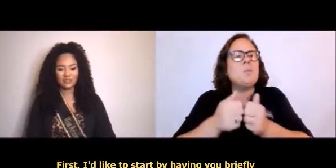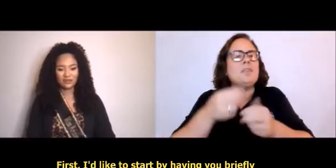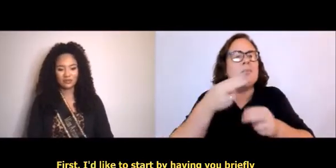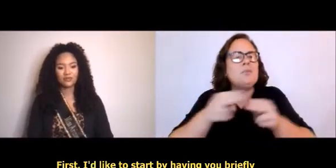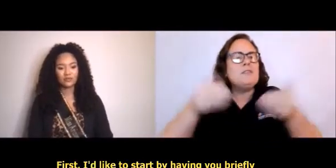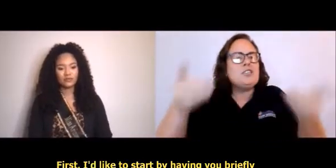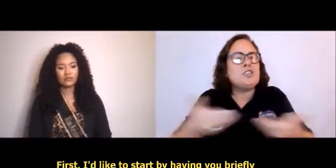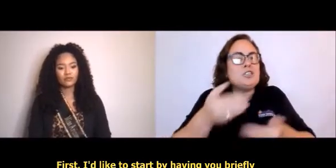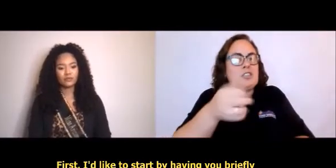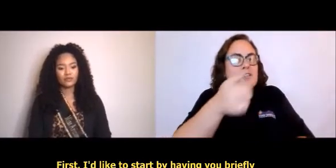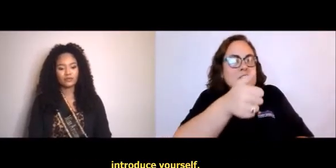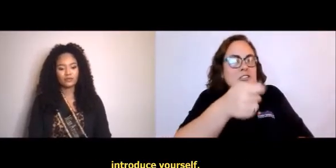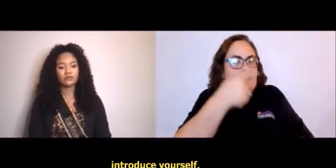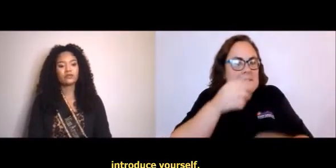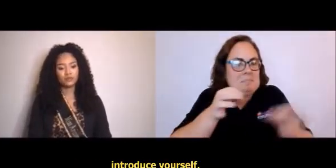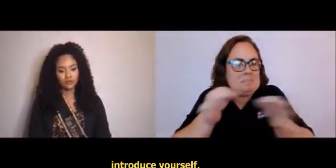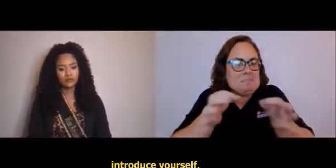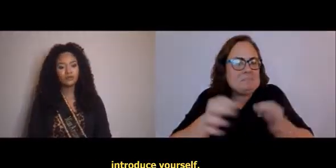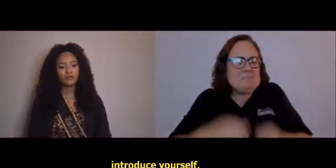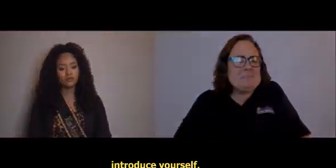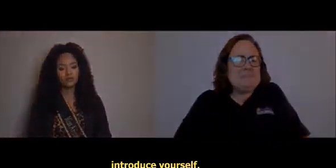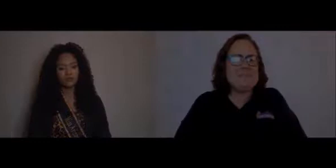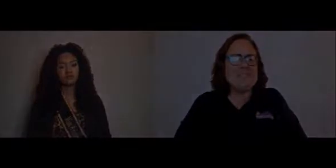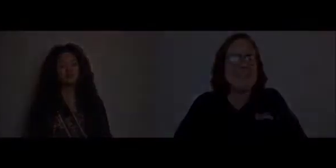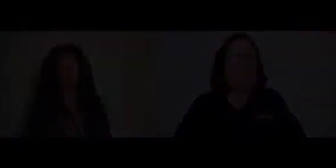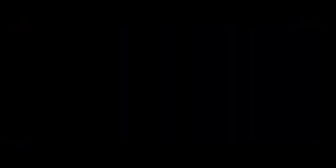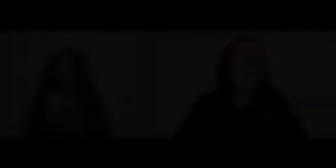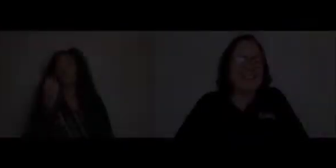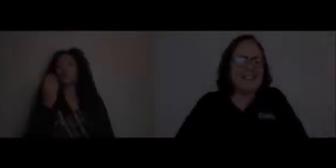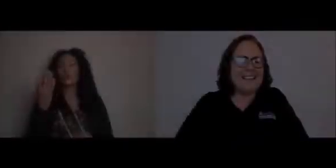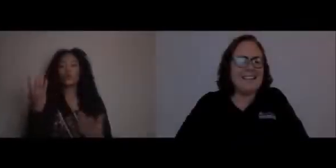I'd like to start by having you briefly introduce yourself.